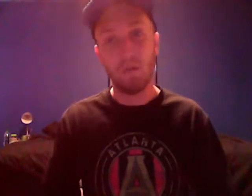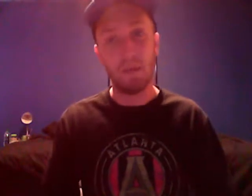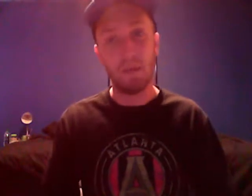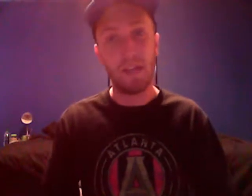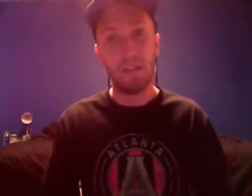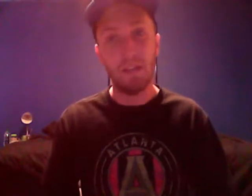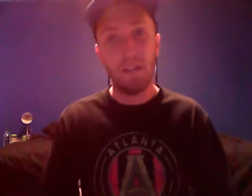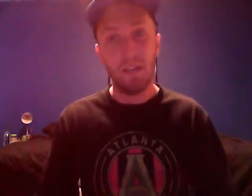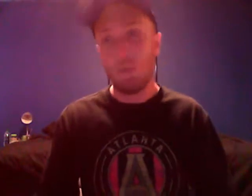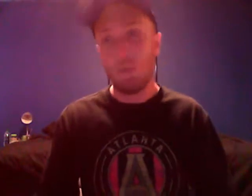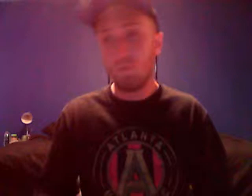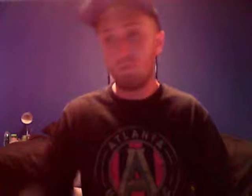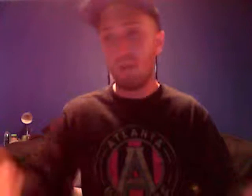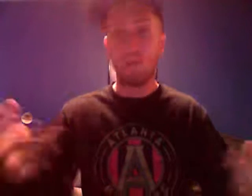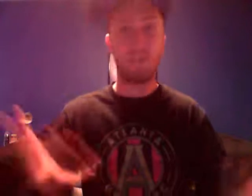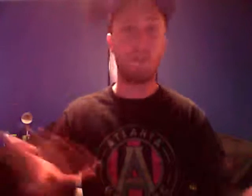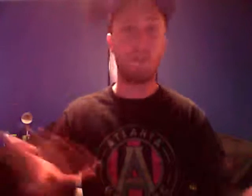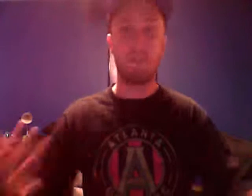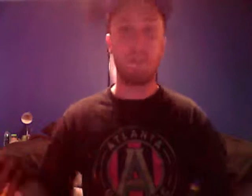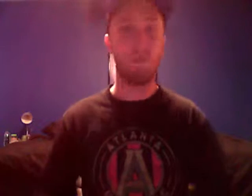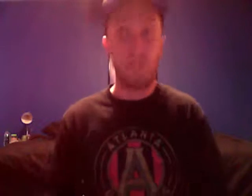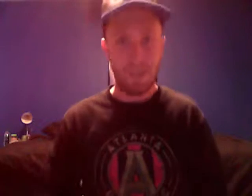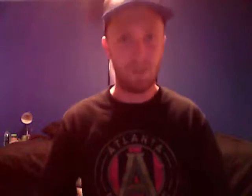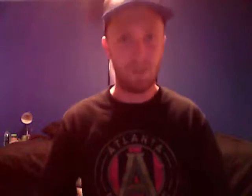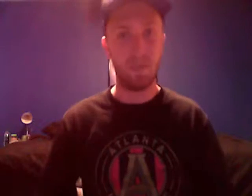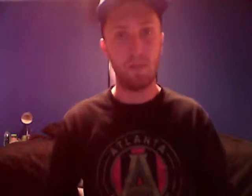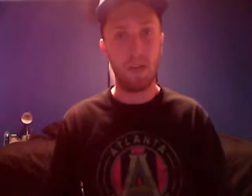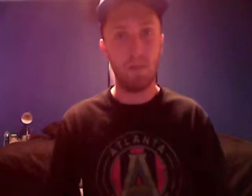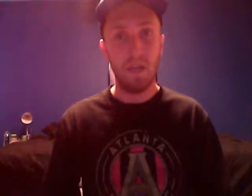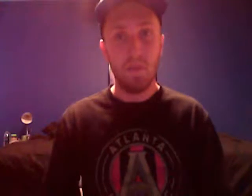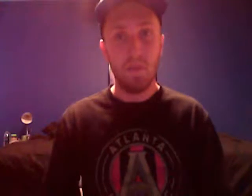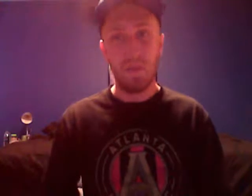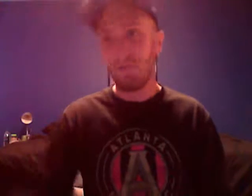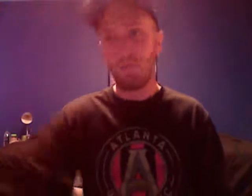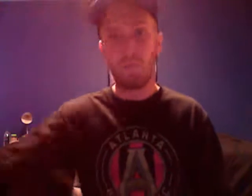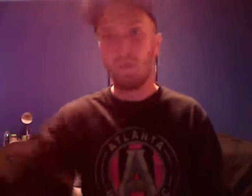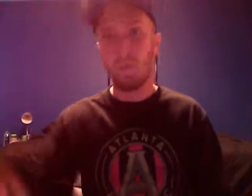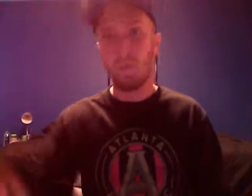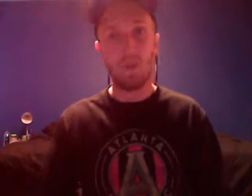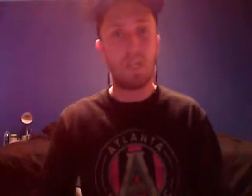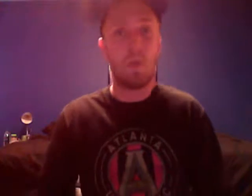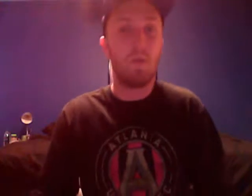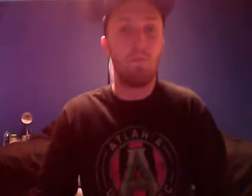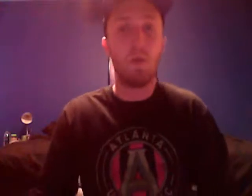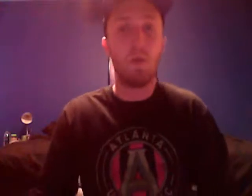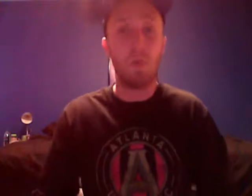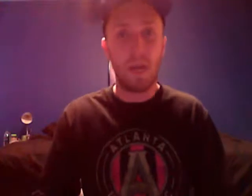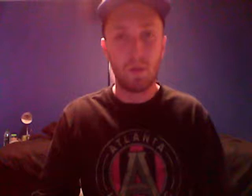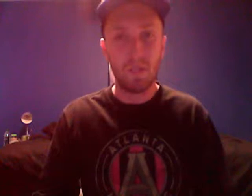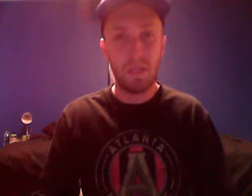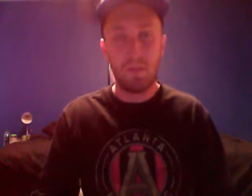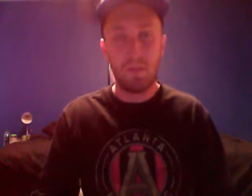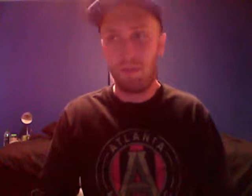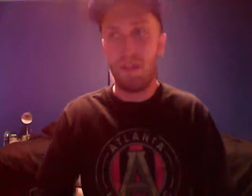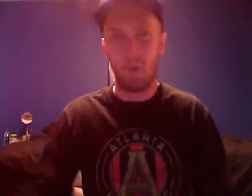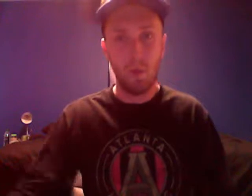disappointed by that. You know, I don't necessarily expect to win every single game, but don't go get blown out by